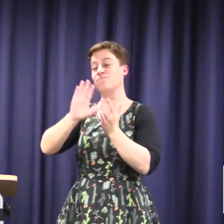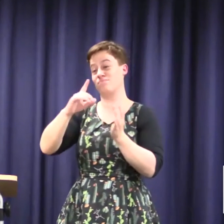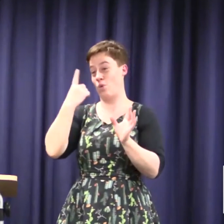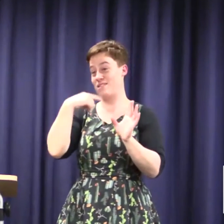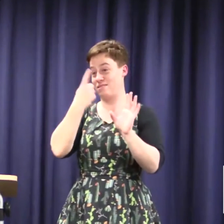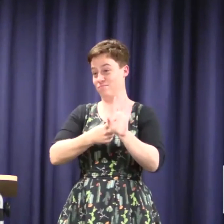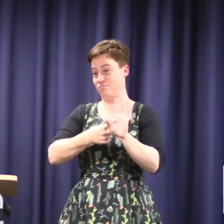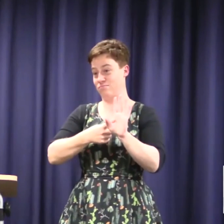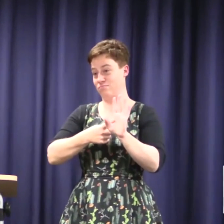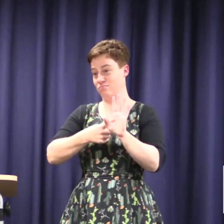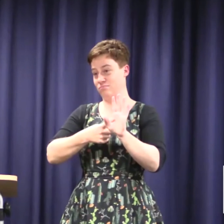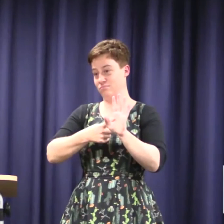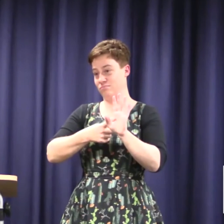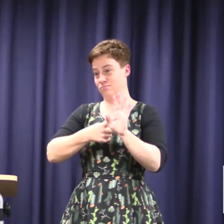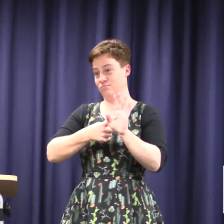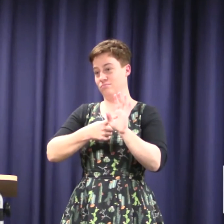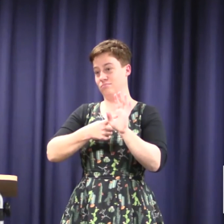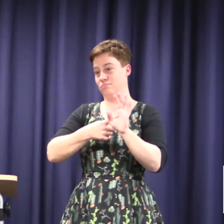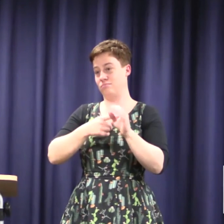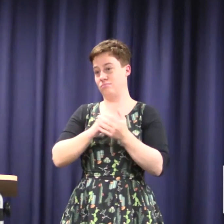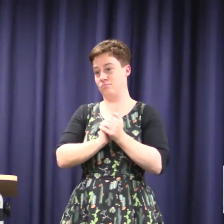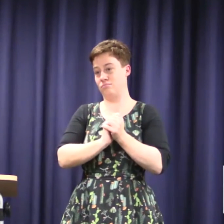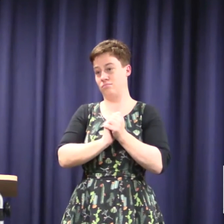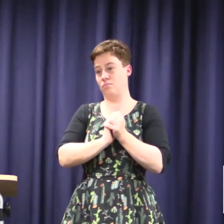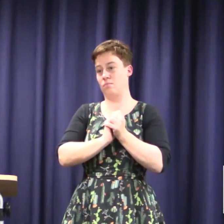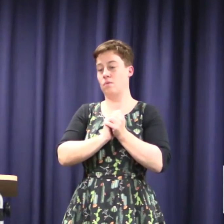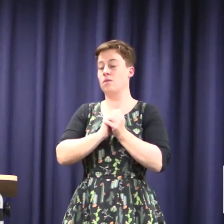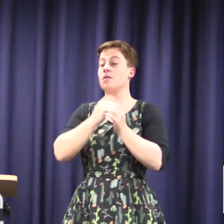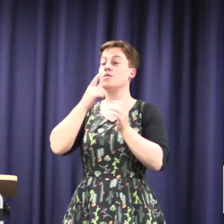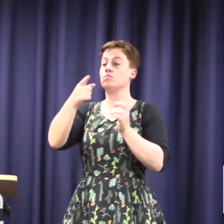out of money from your package, that's allocated once a year.